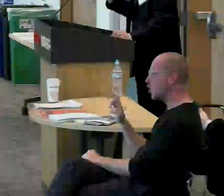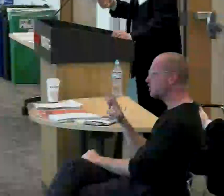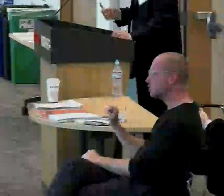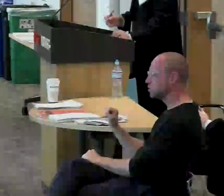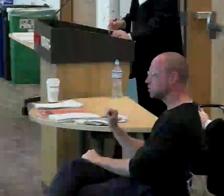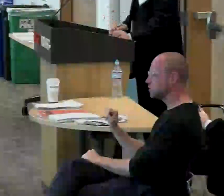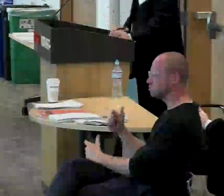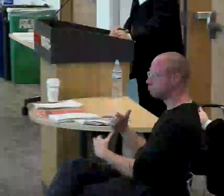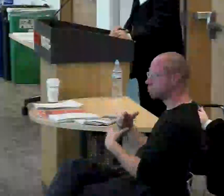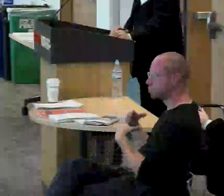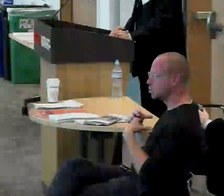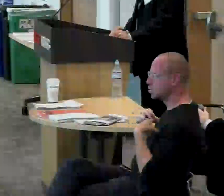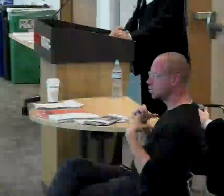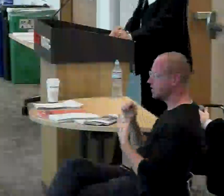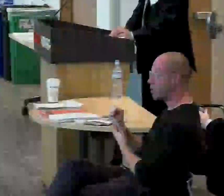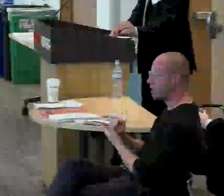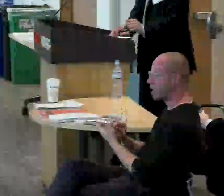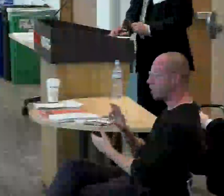Yes.